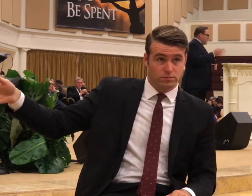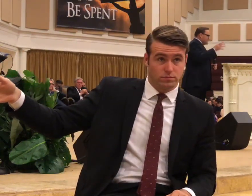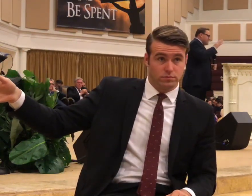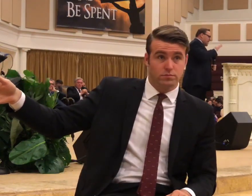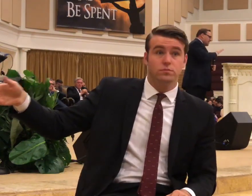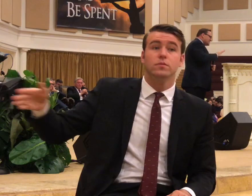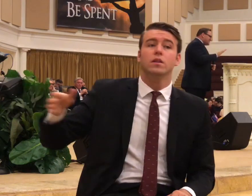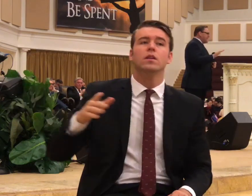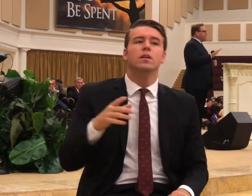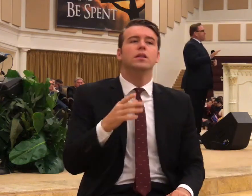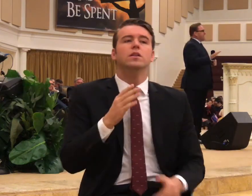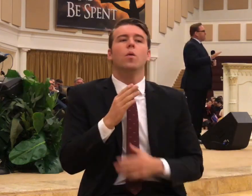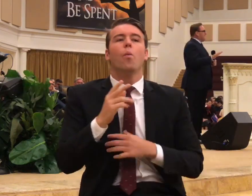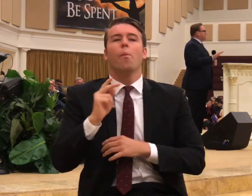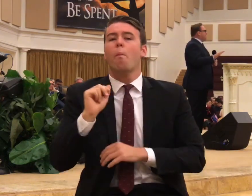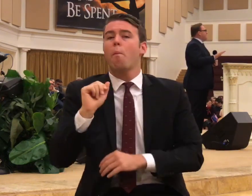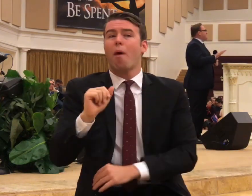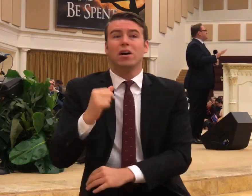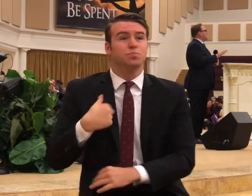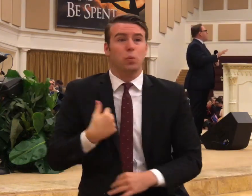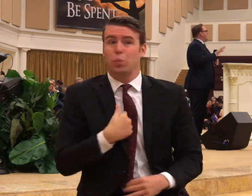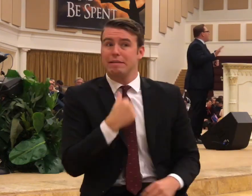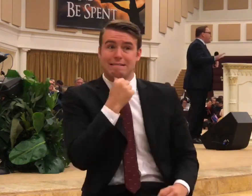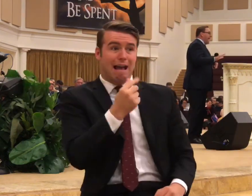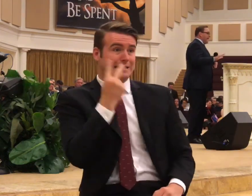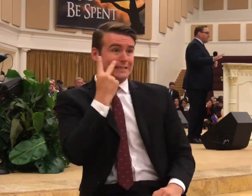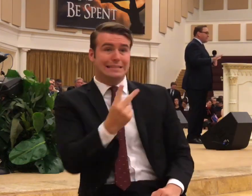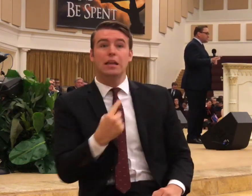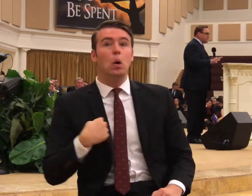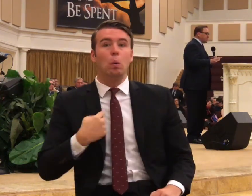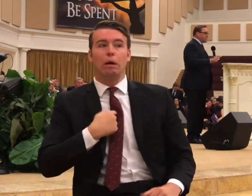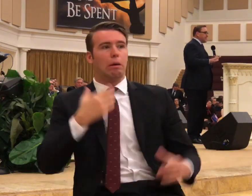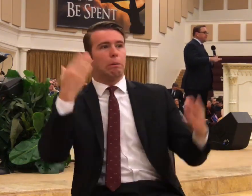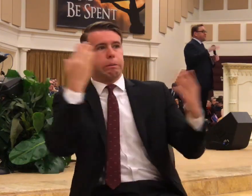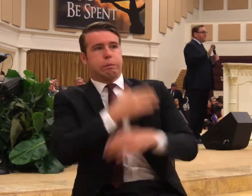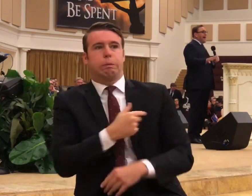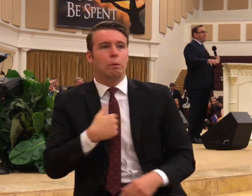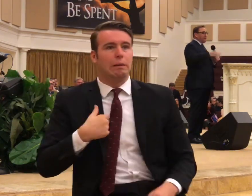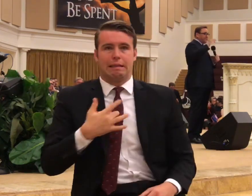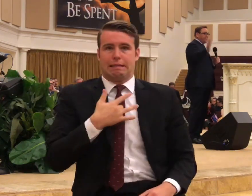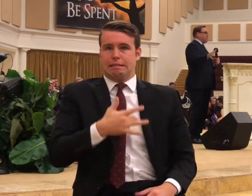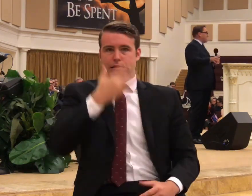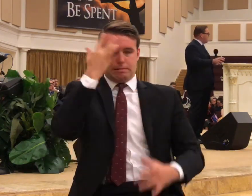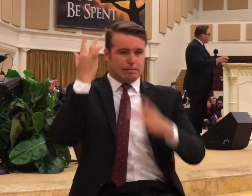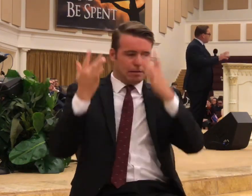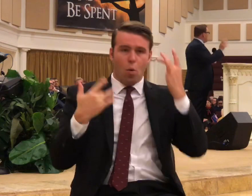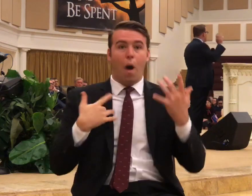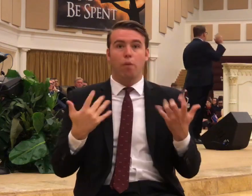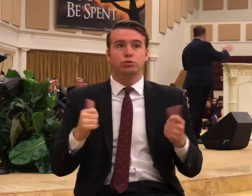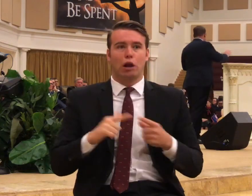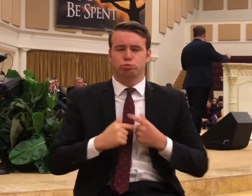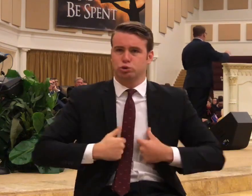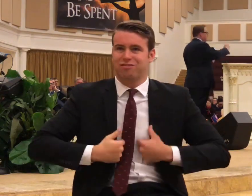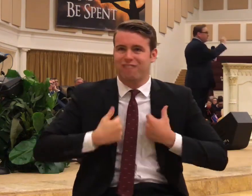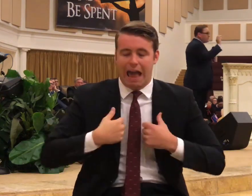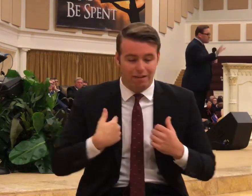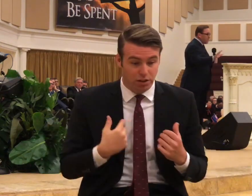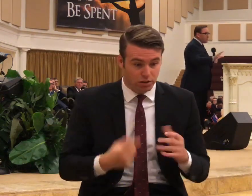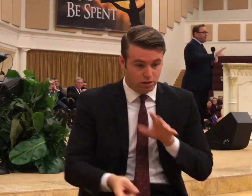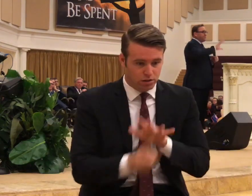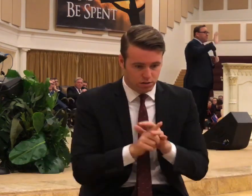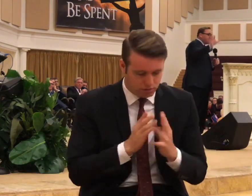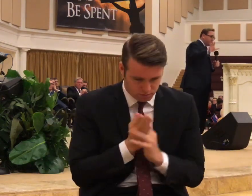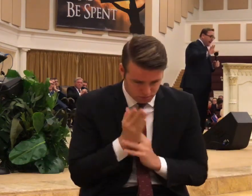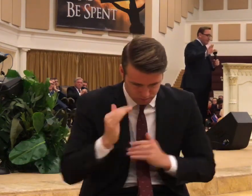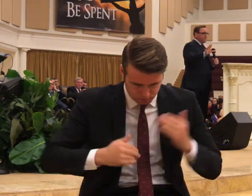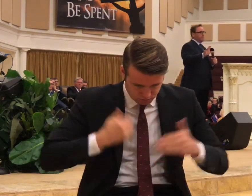And what is the unseen thing that maybe isn't on our mind because we're just thinking survival, get through it, get through the incident, get through the